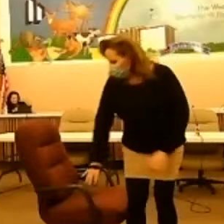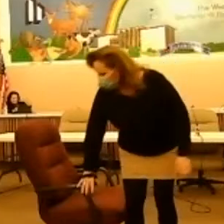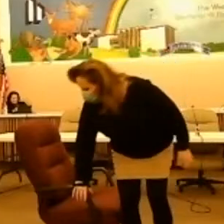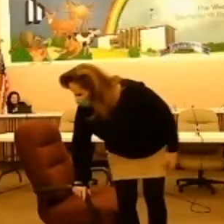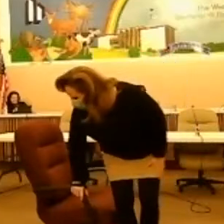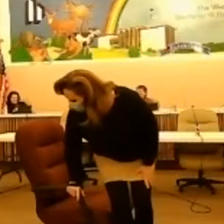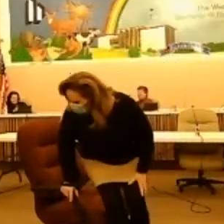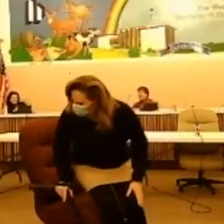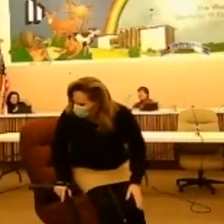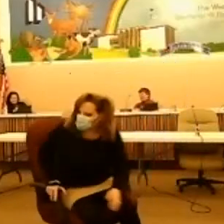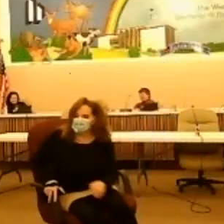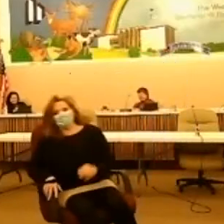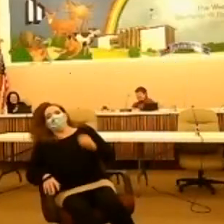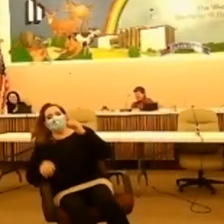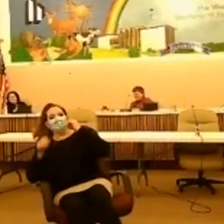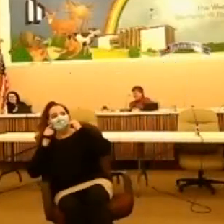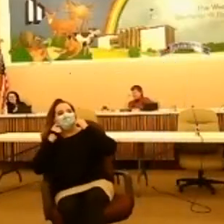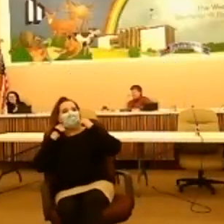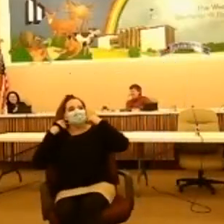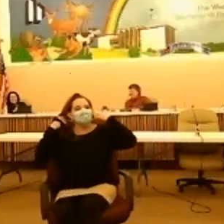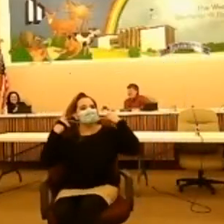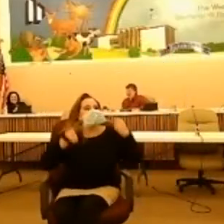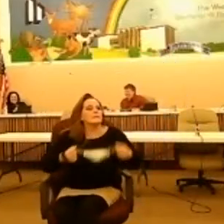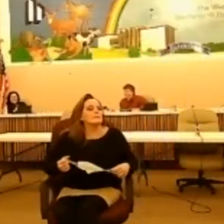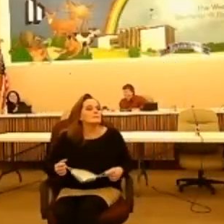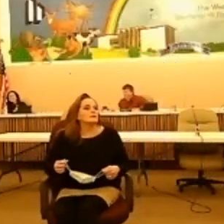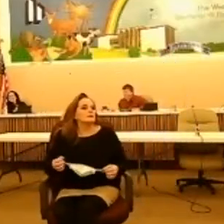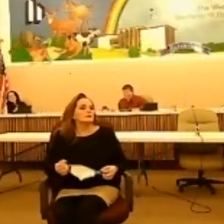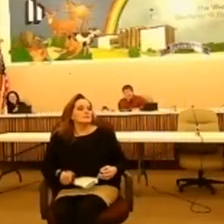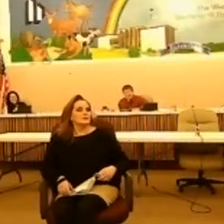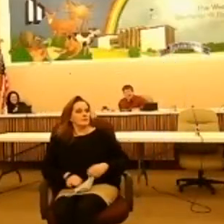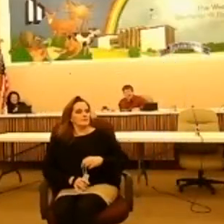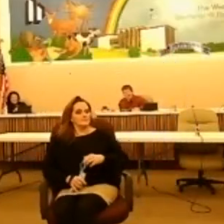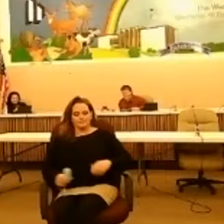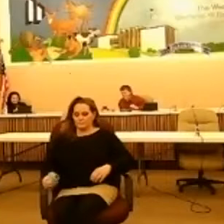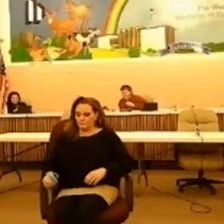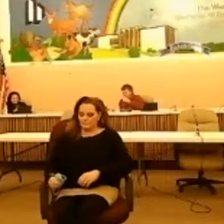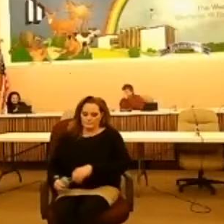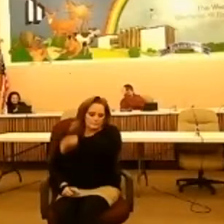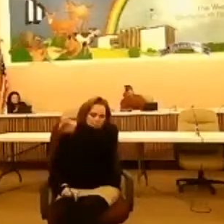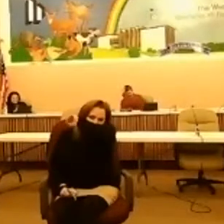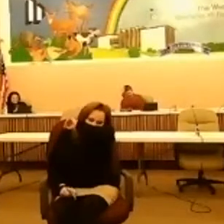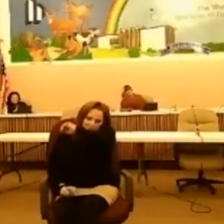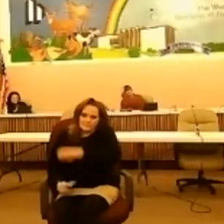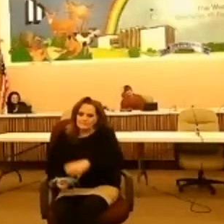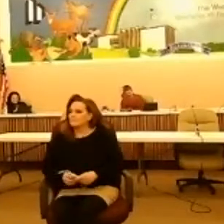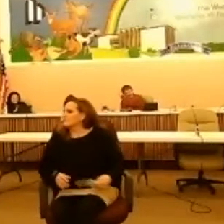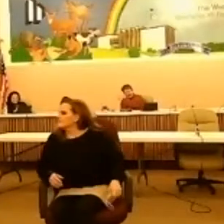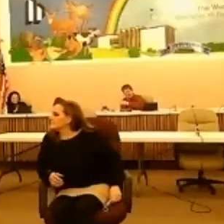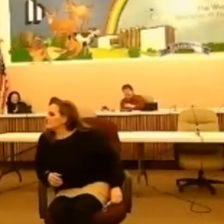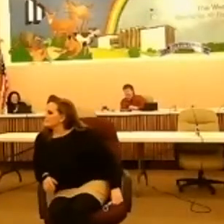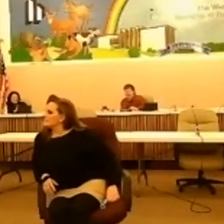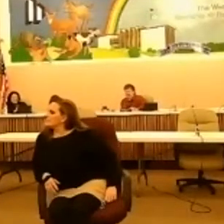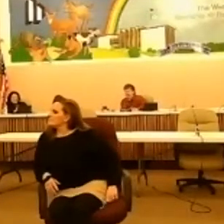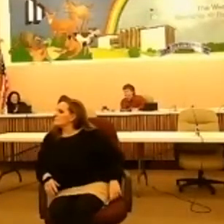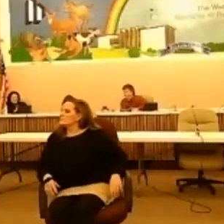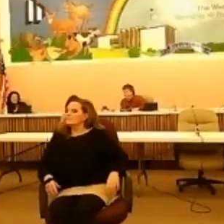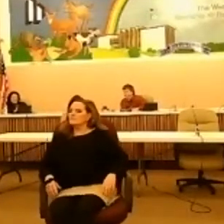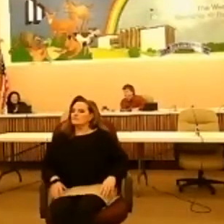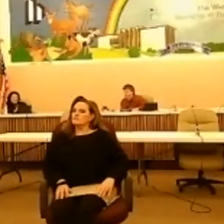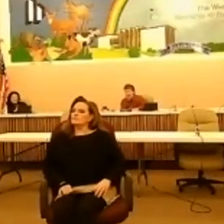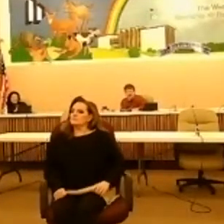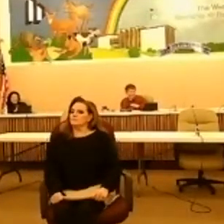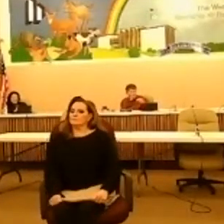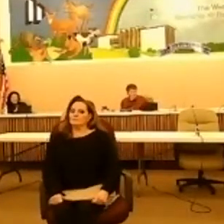yeah, I think you'd have to go. put a direct road right there. It'd be fine. I think it would be right through Mike Heading's property, wouldn't it? No, If you did